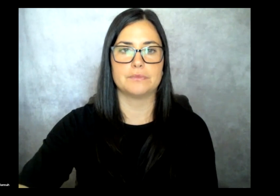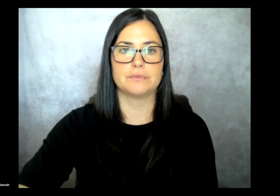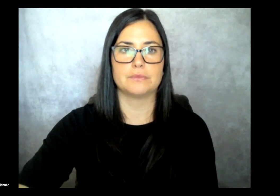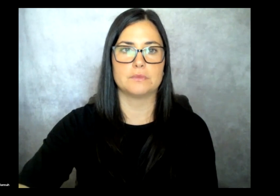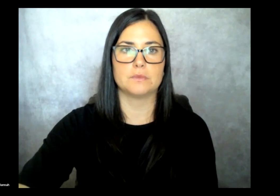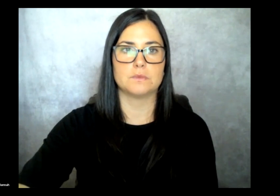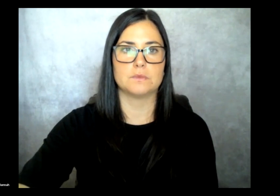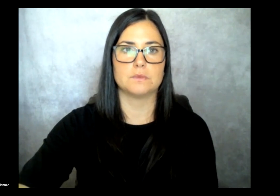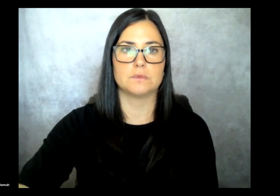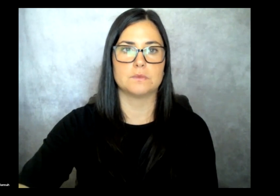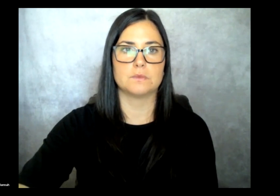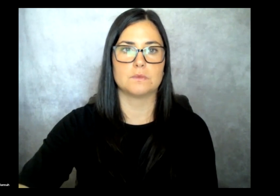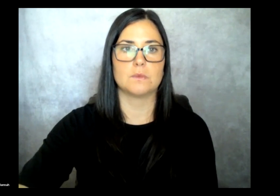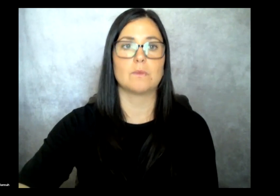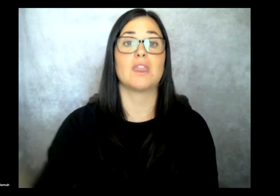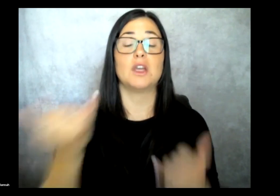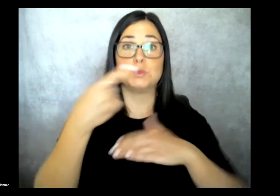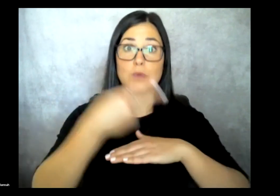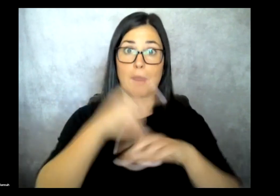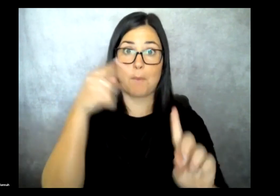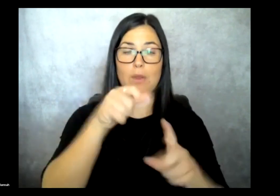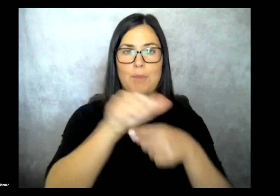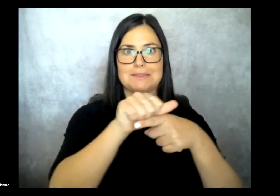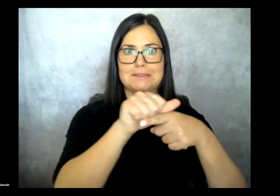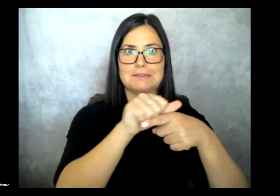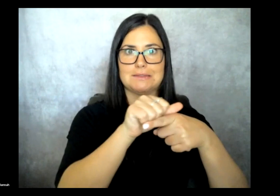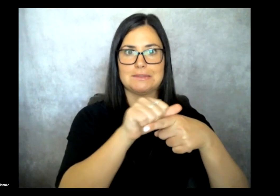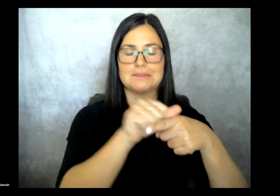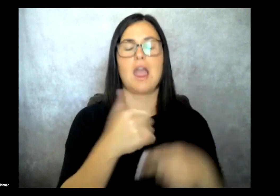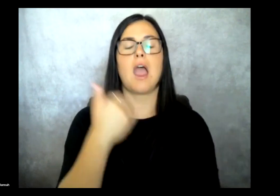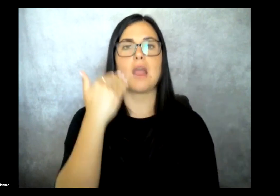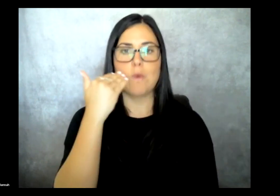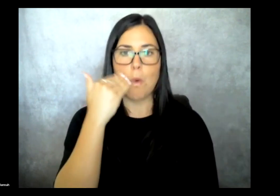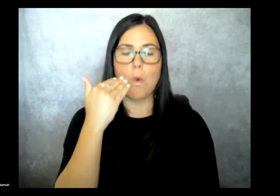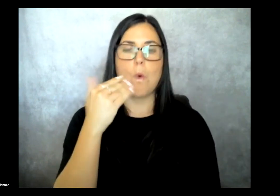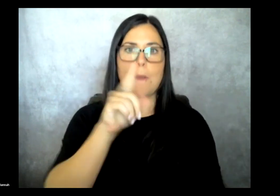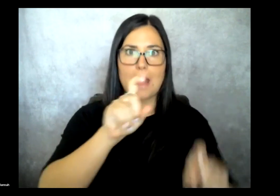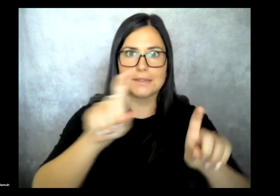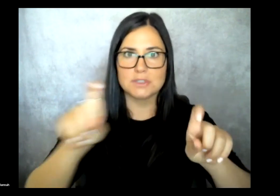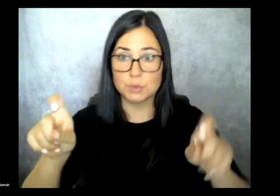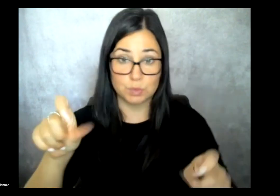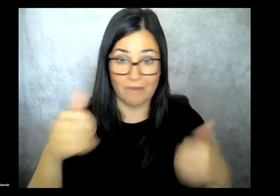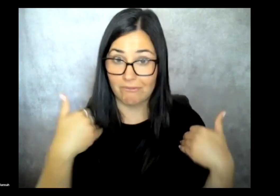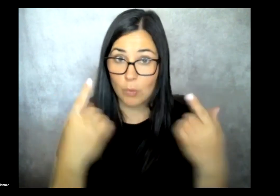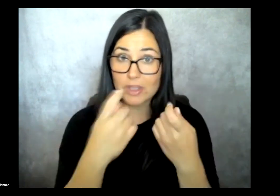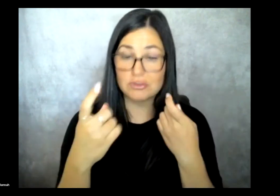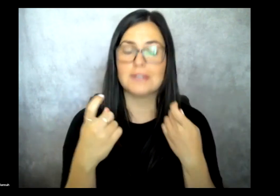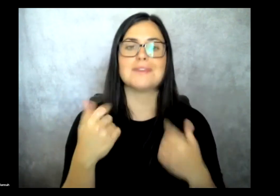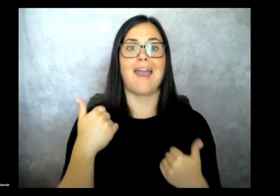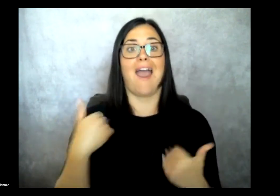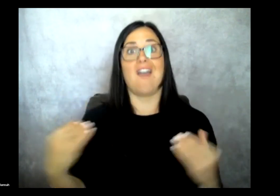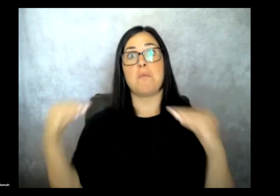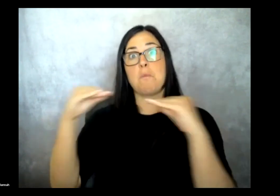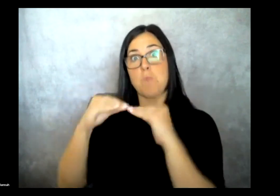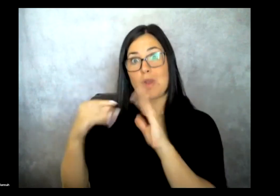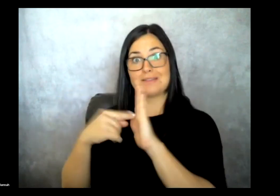Today is heavy on practice. So I know I'm asking 100 times for questions, but I have more sample files for us to work